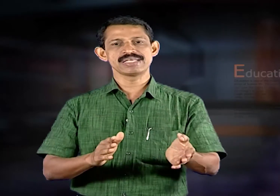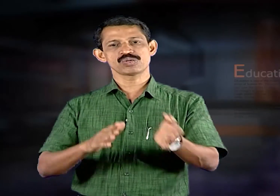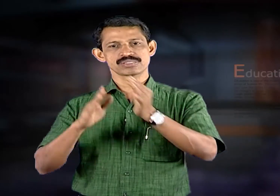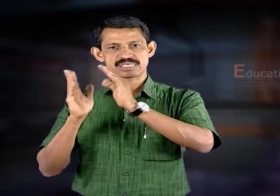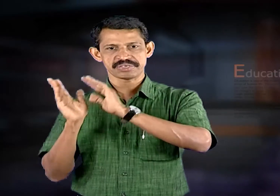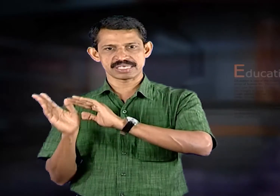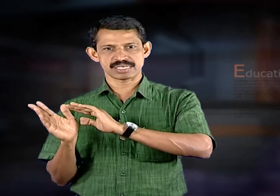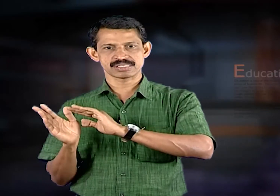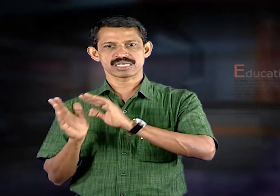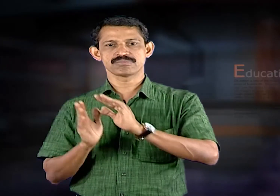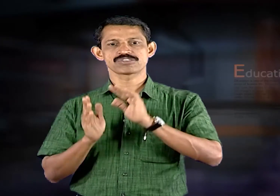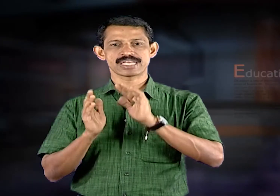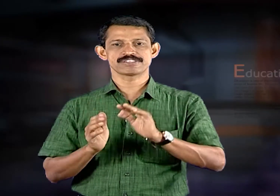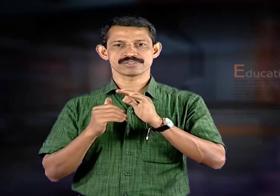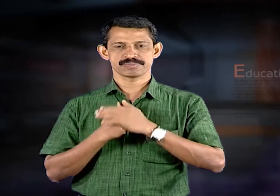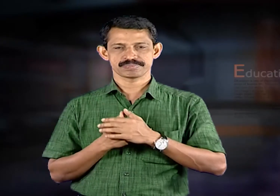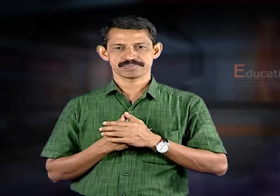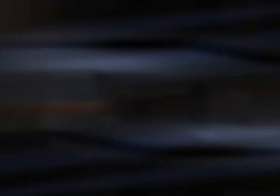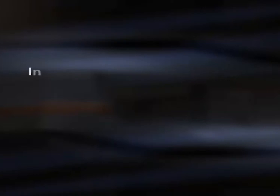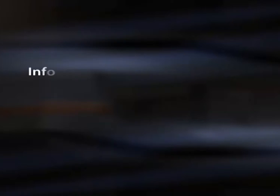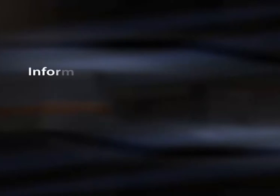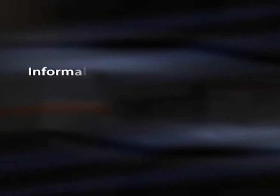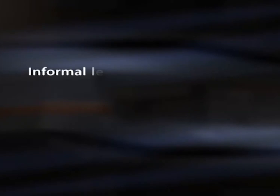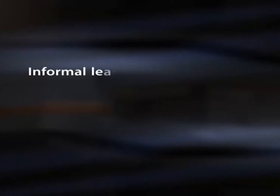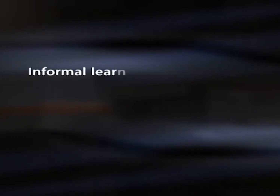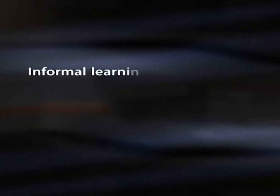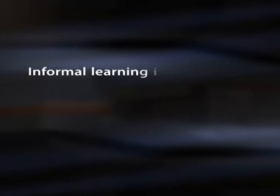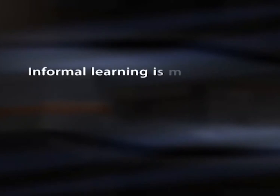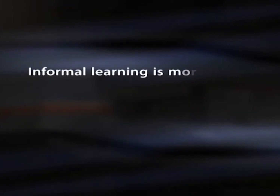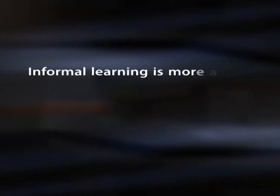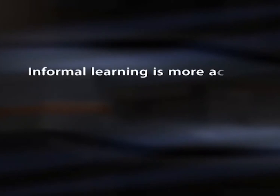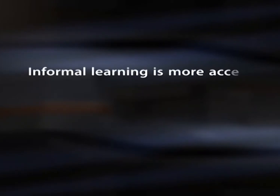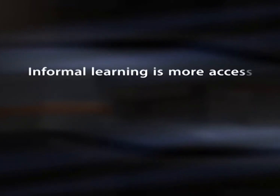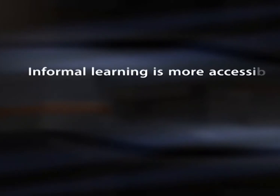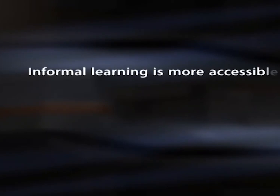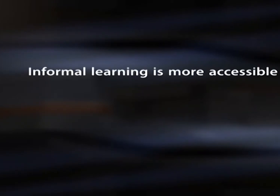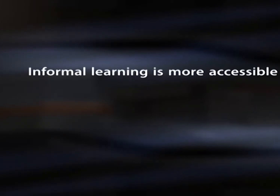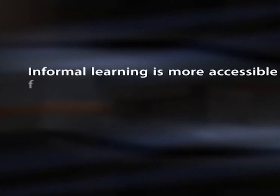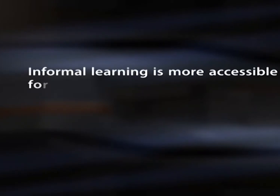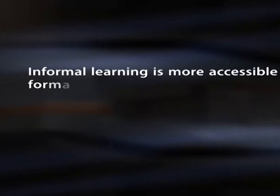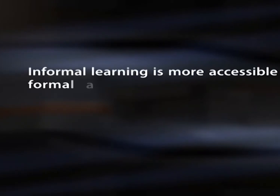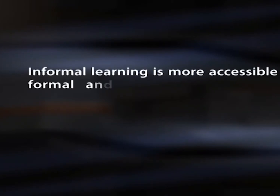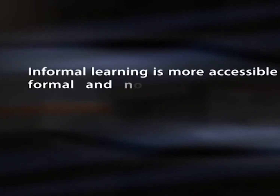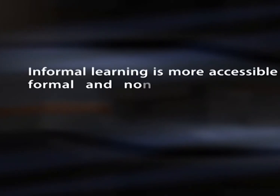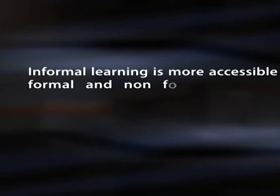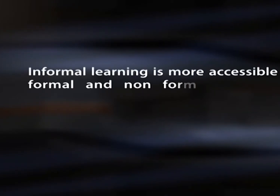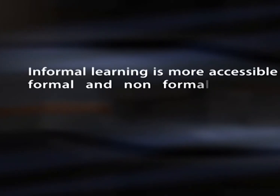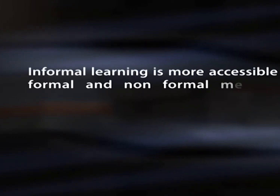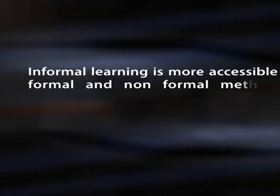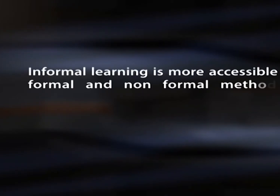or certifications in most cases. Informal learning is more accessible than formal and non-formal method